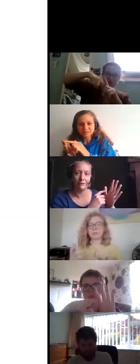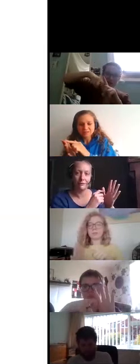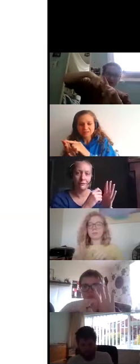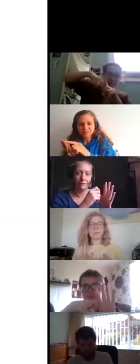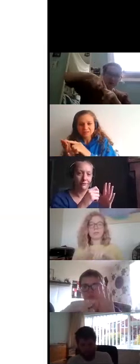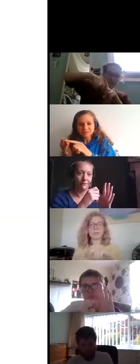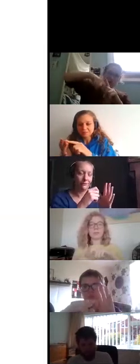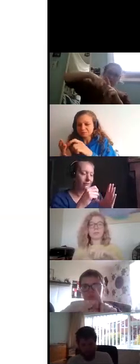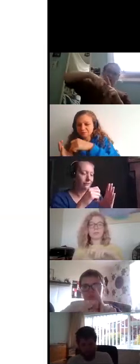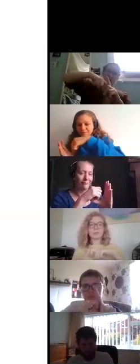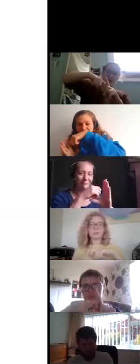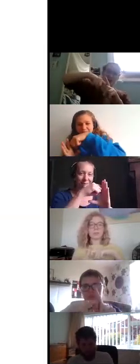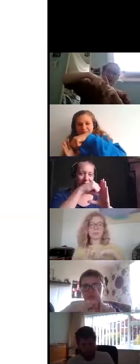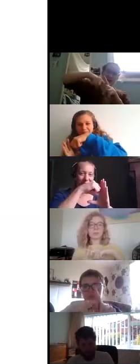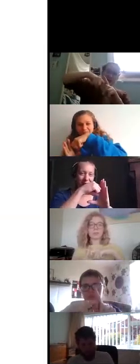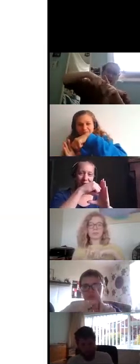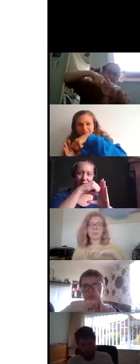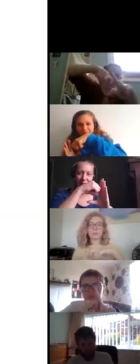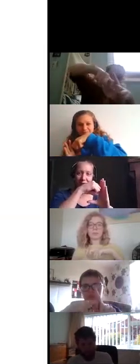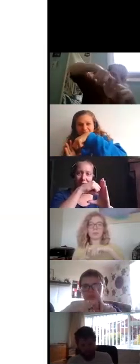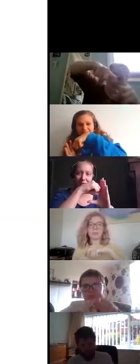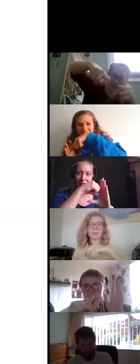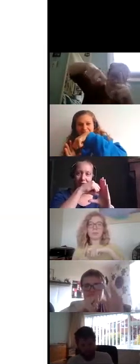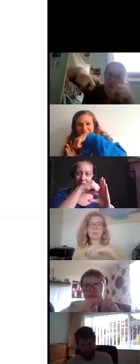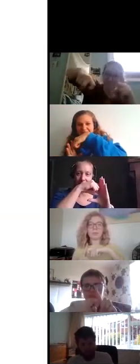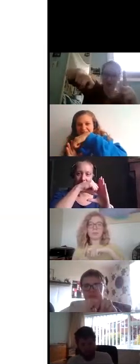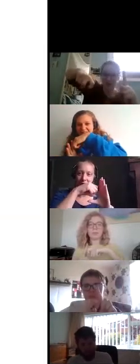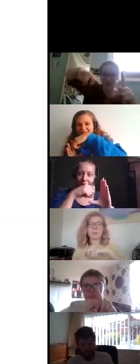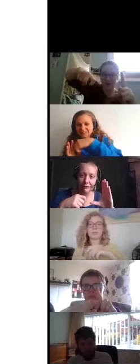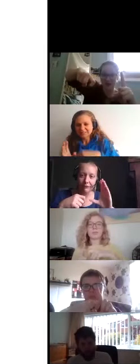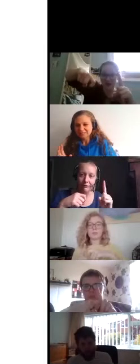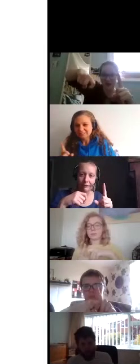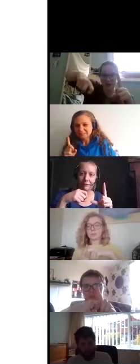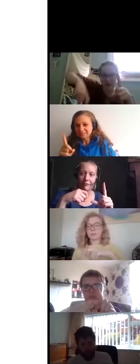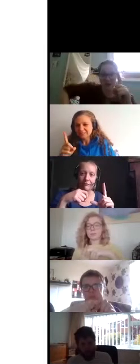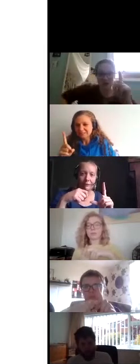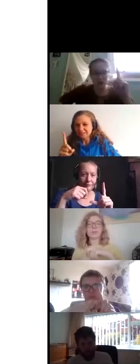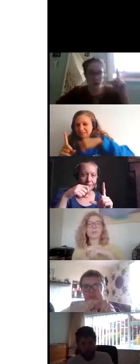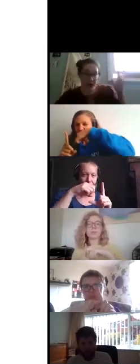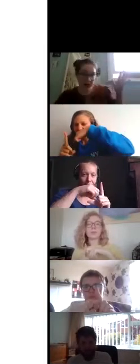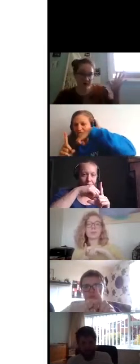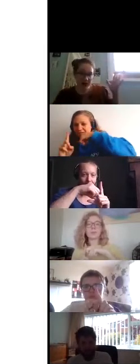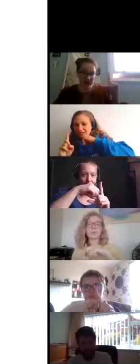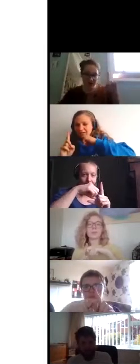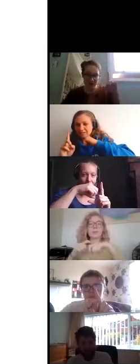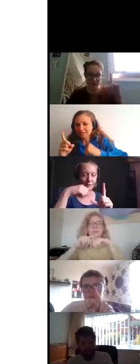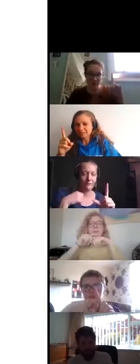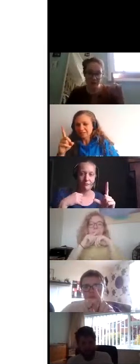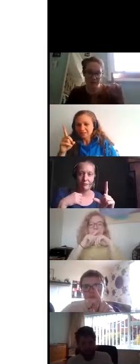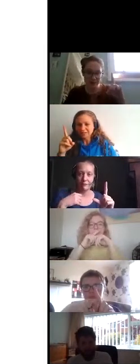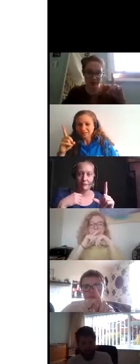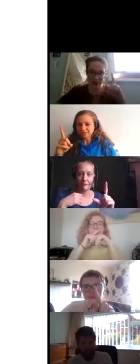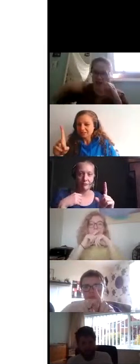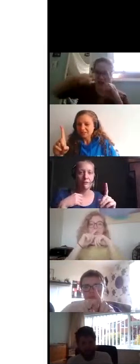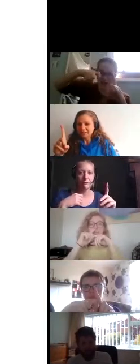K, that's slightly confusing one. Okay, so it's one finger. So on your canvas hand, you just got the